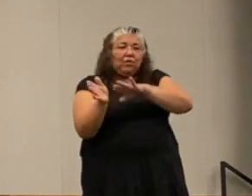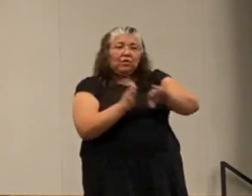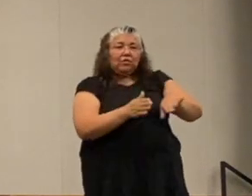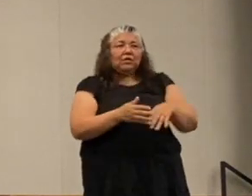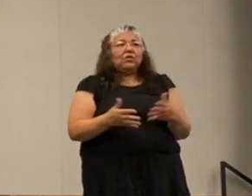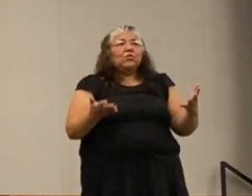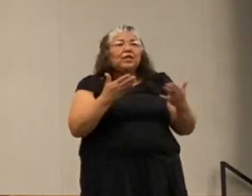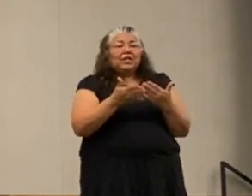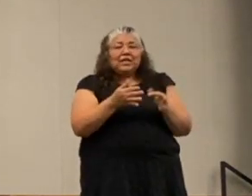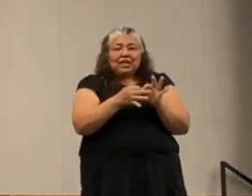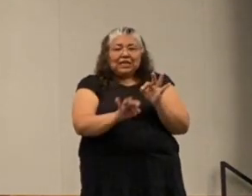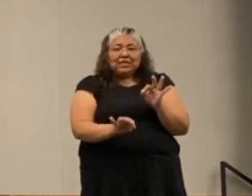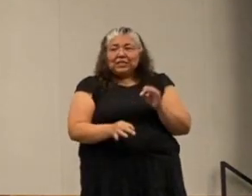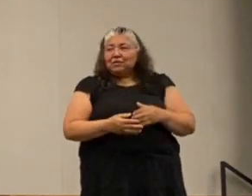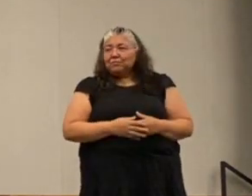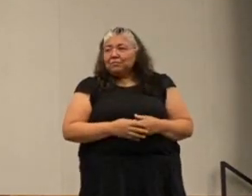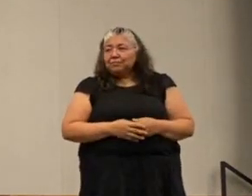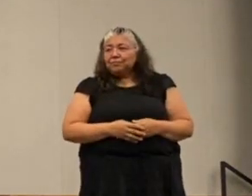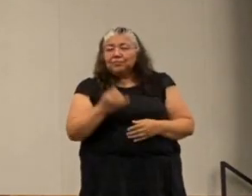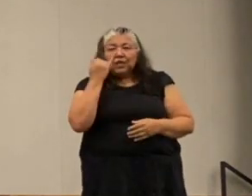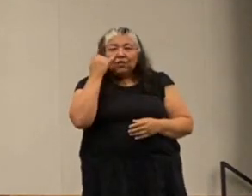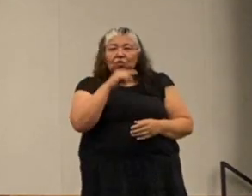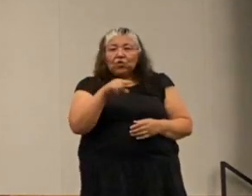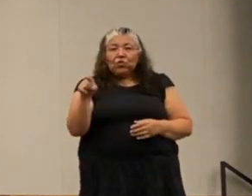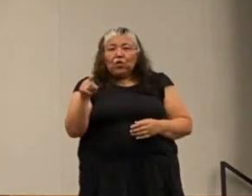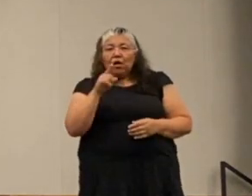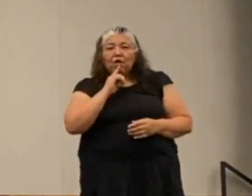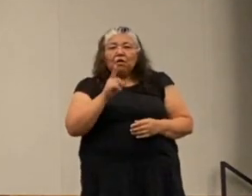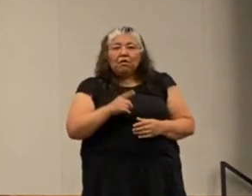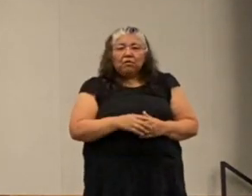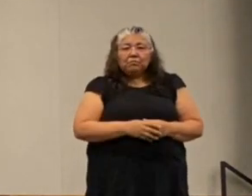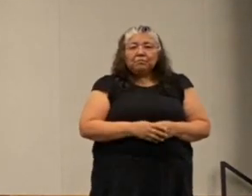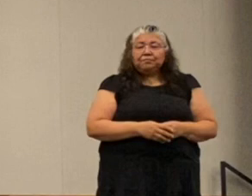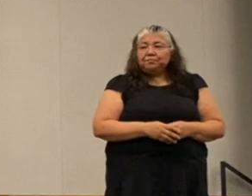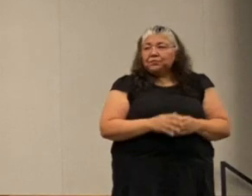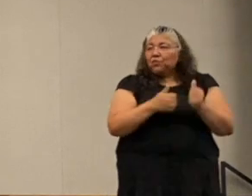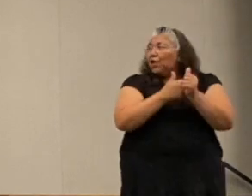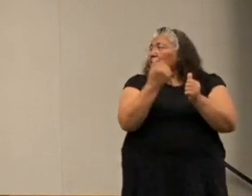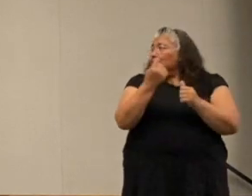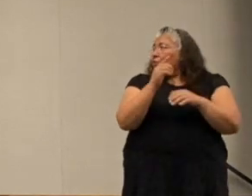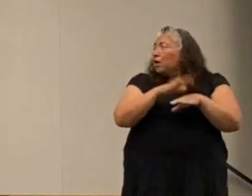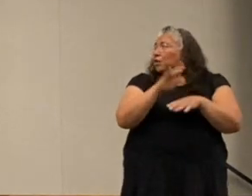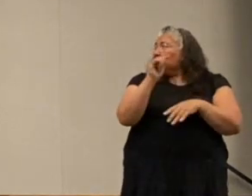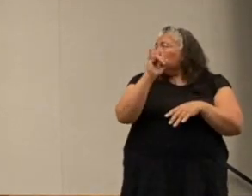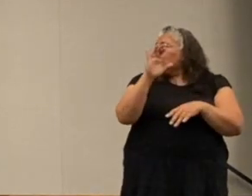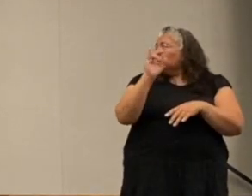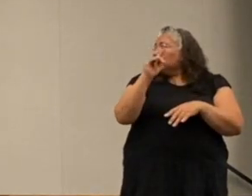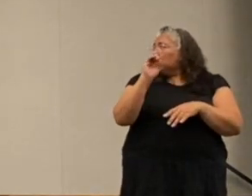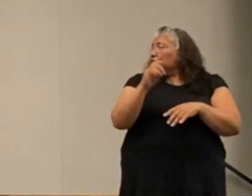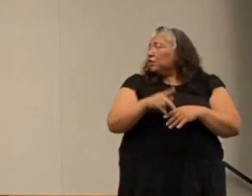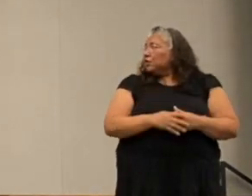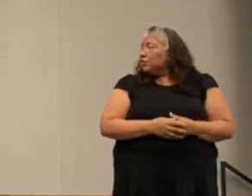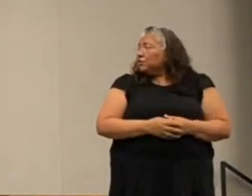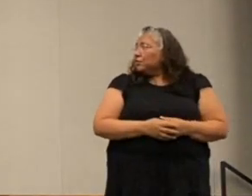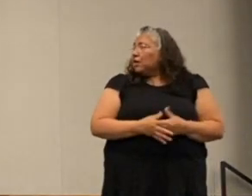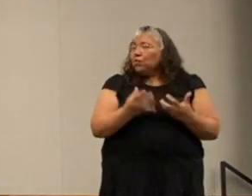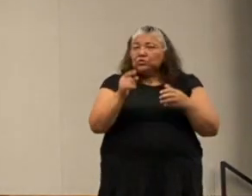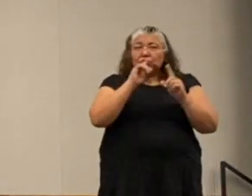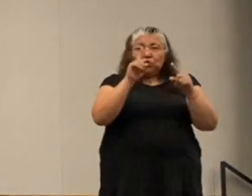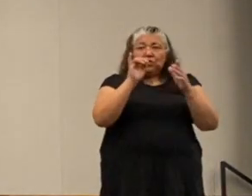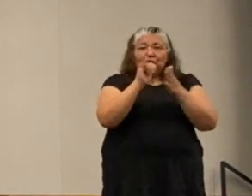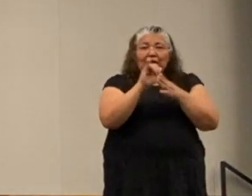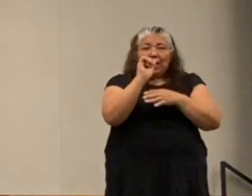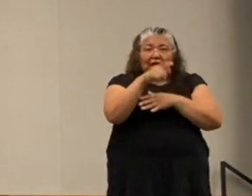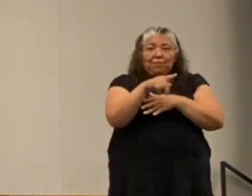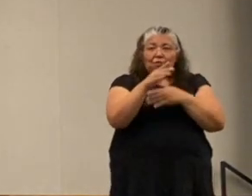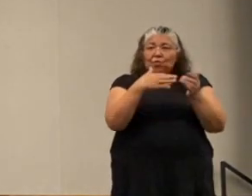really easy. Really easy. If you are following someone on TikTok and it has become your God, I want you to go to that